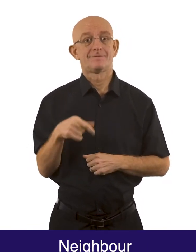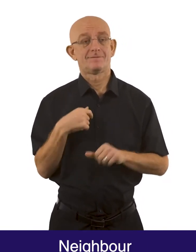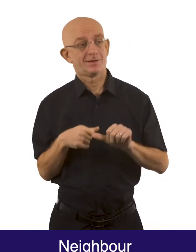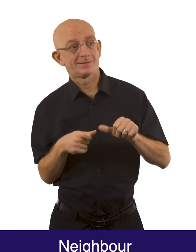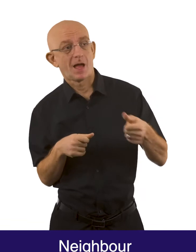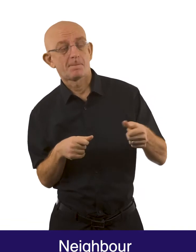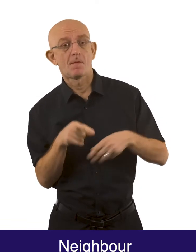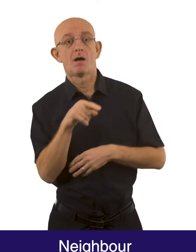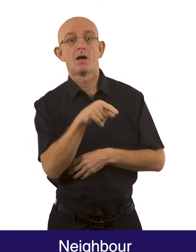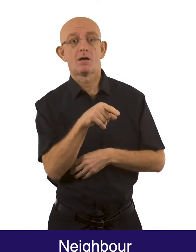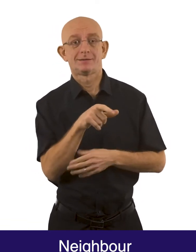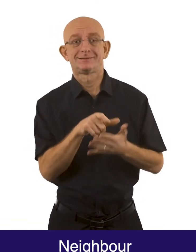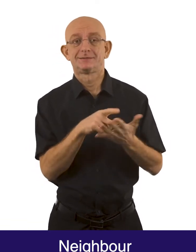Neighbour.